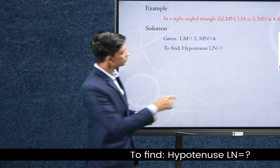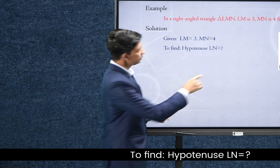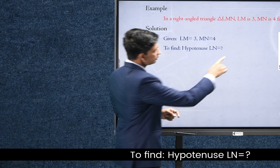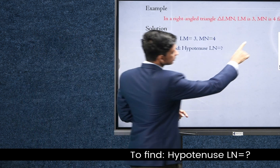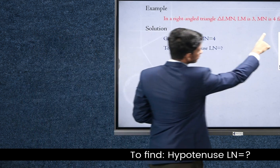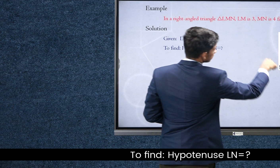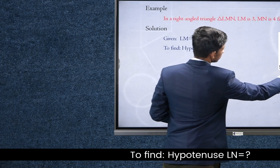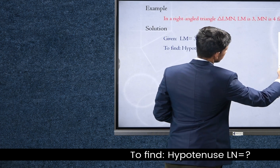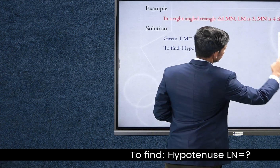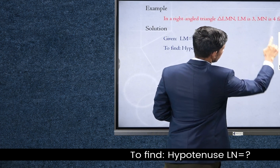Find hypotenuse LN.